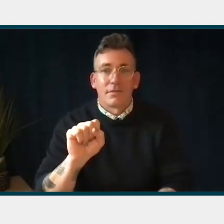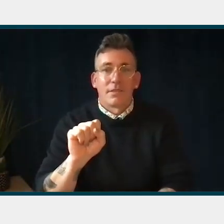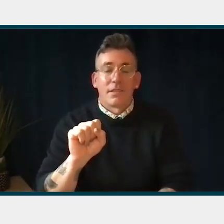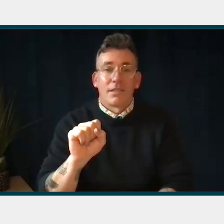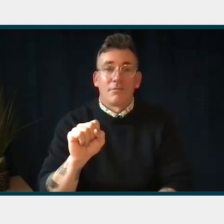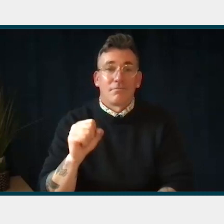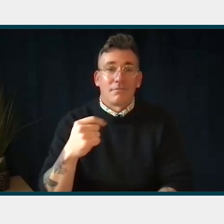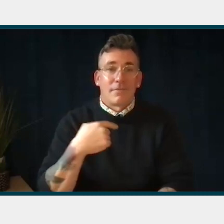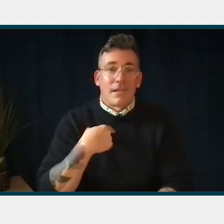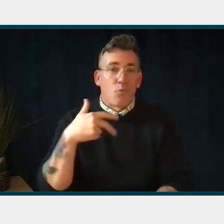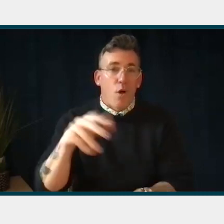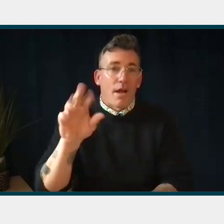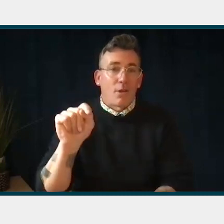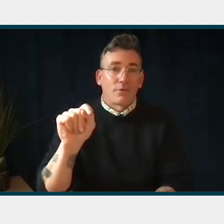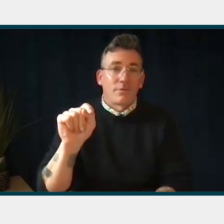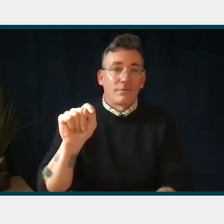receipts